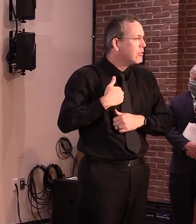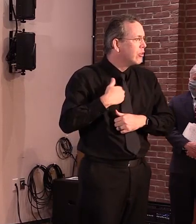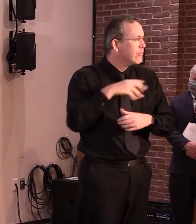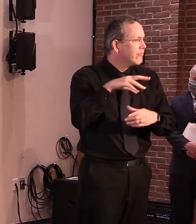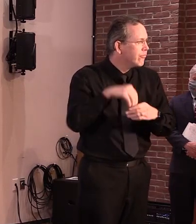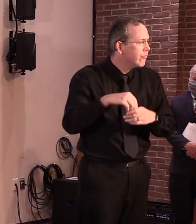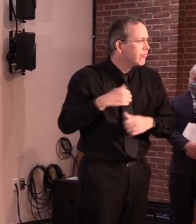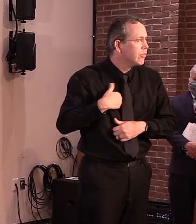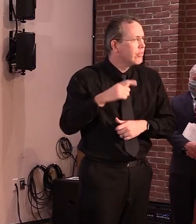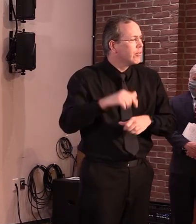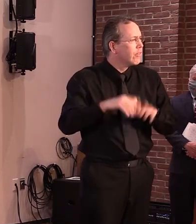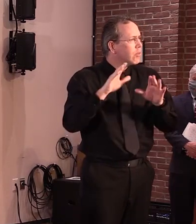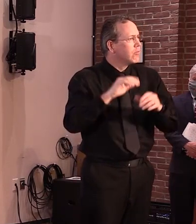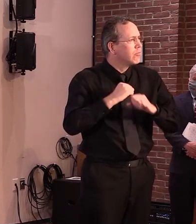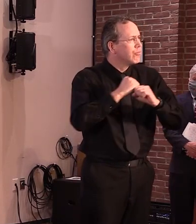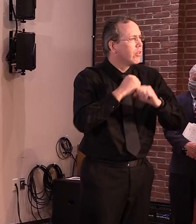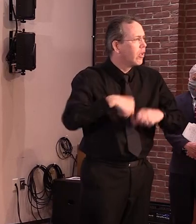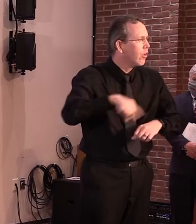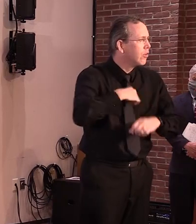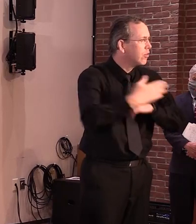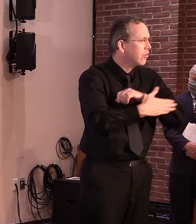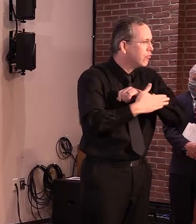those first responders and those